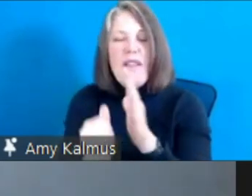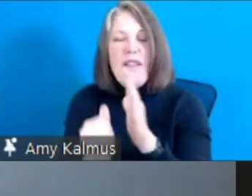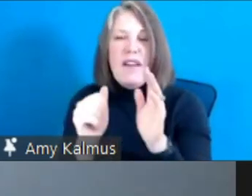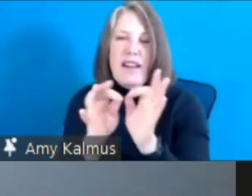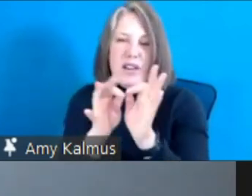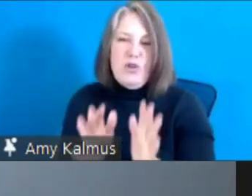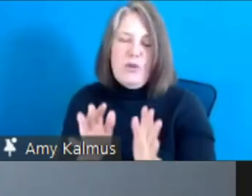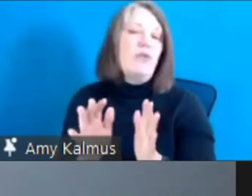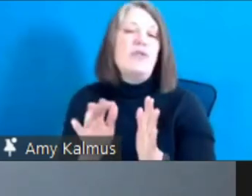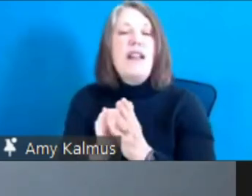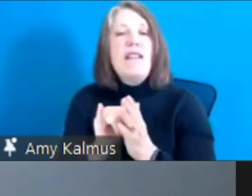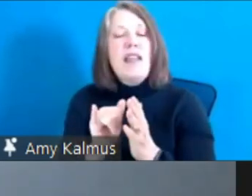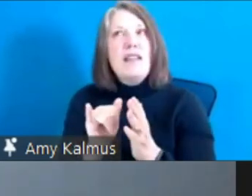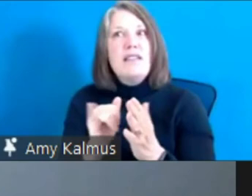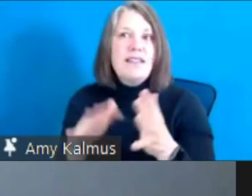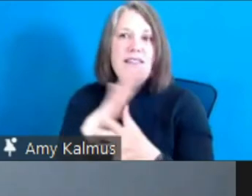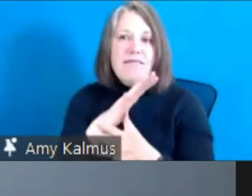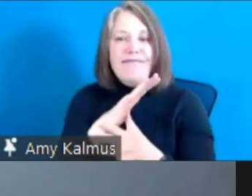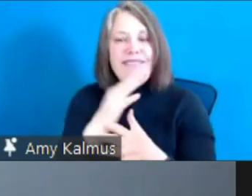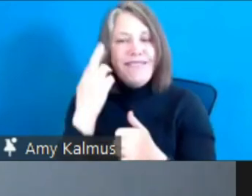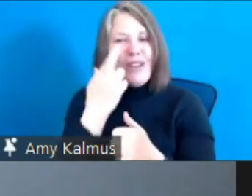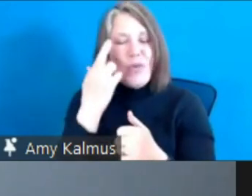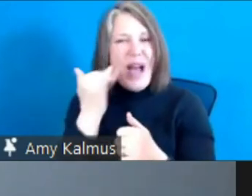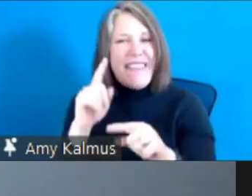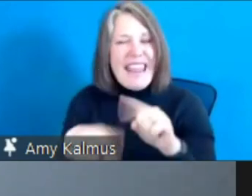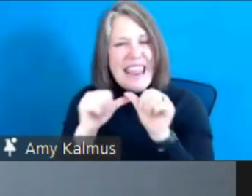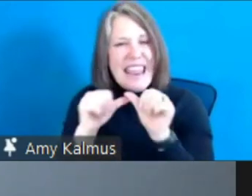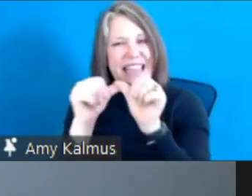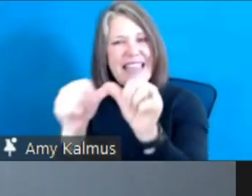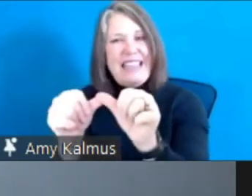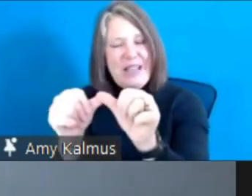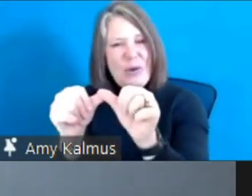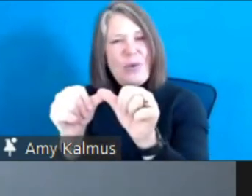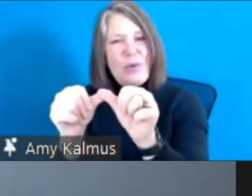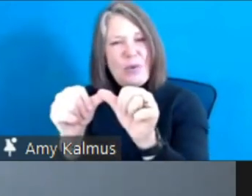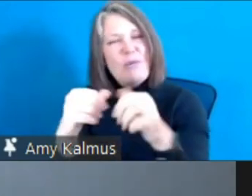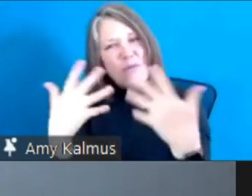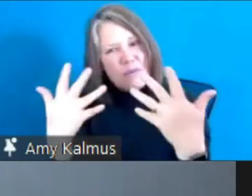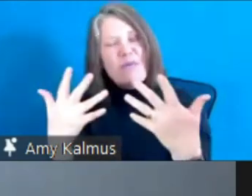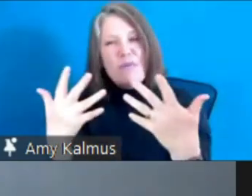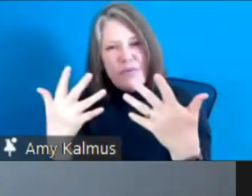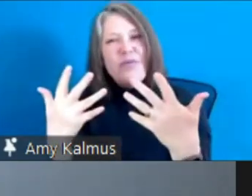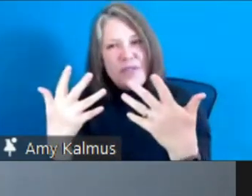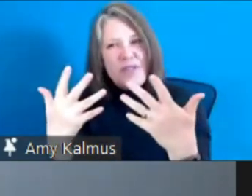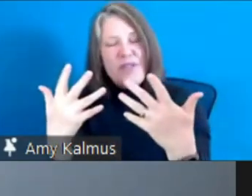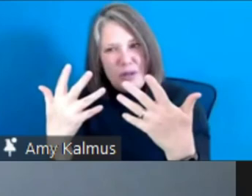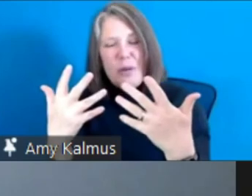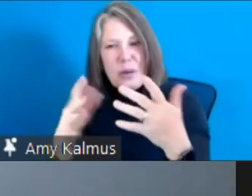reason why they aren't able to continue to go into other majors